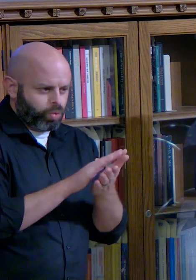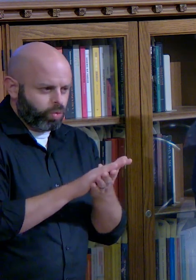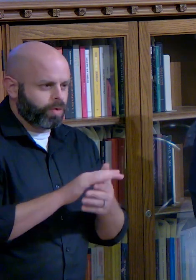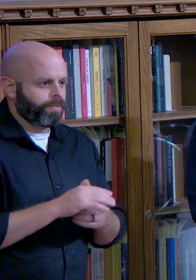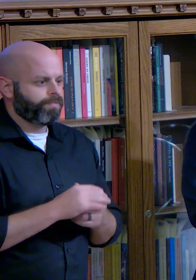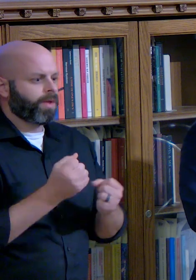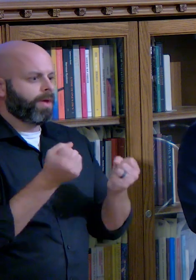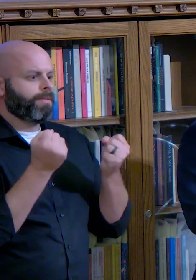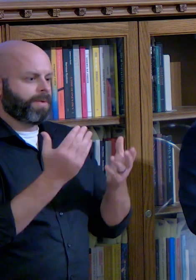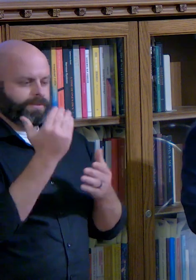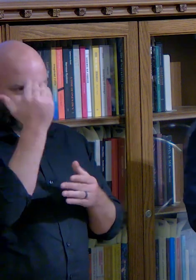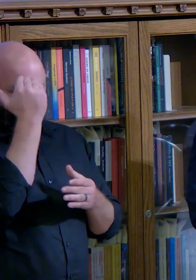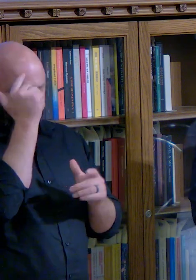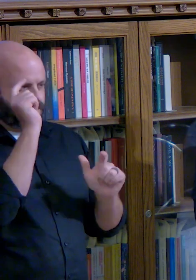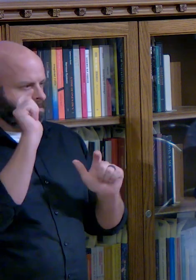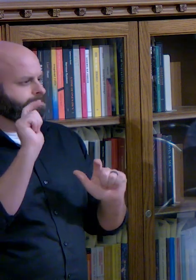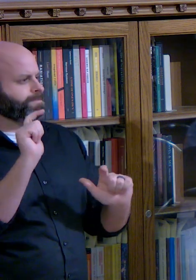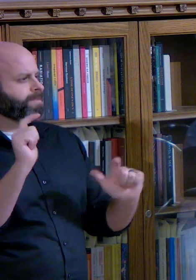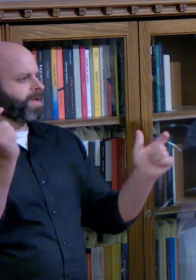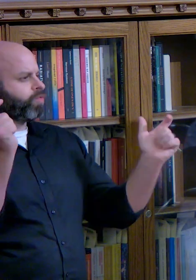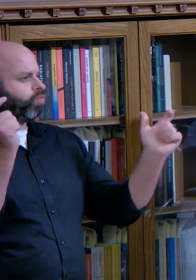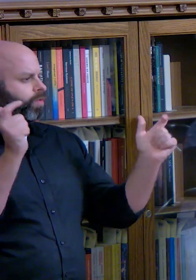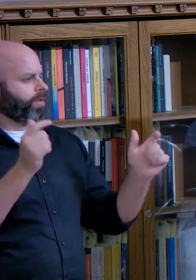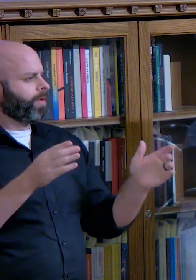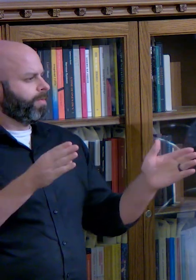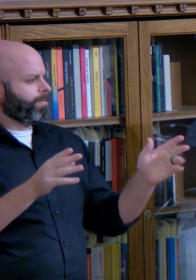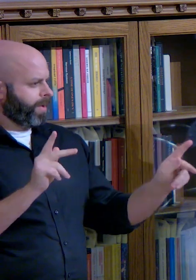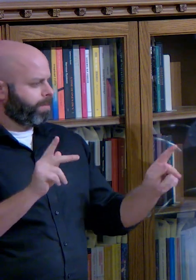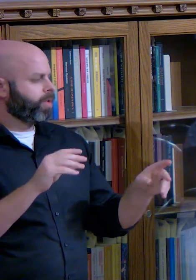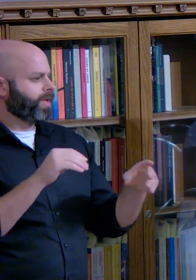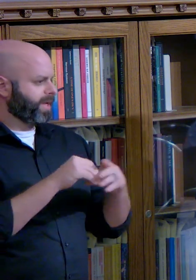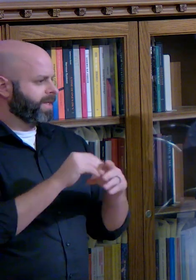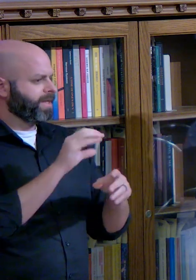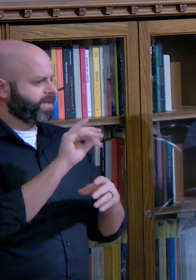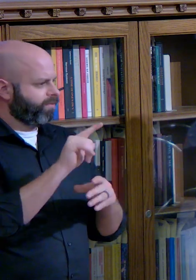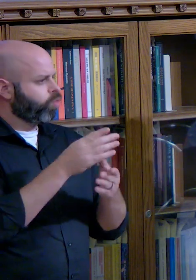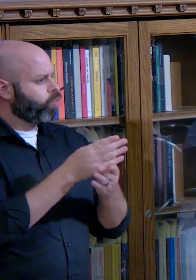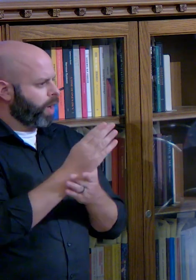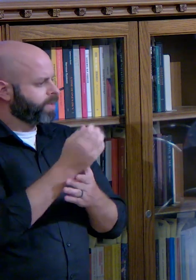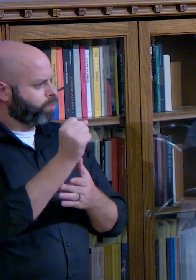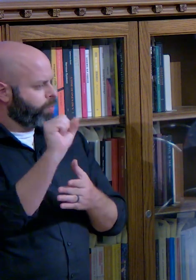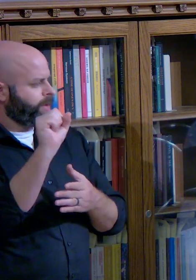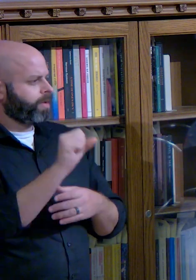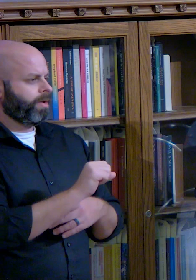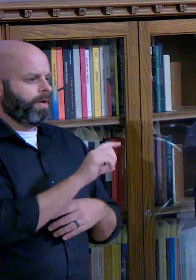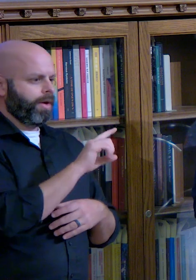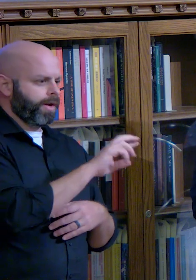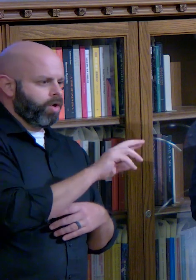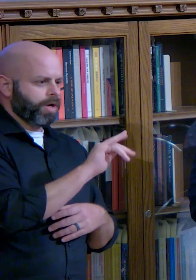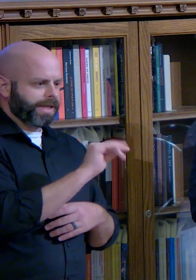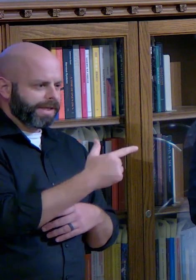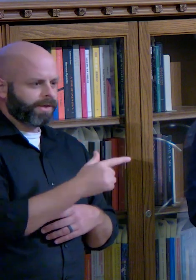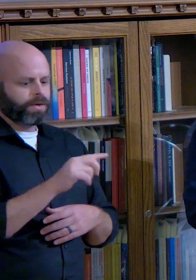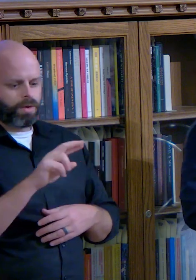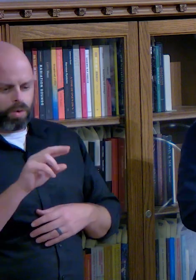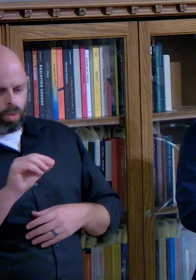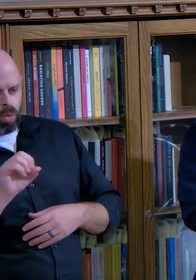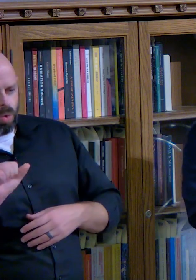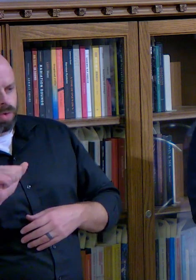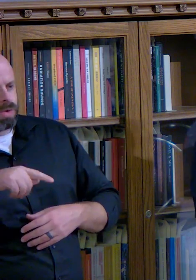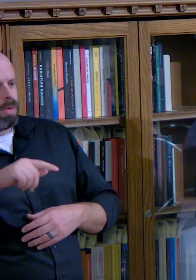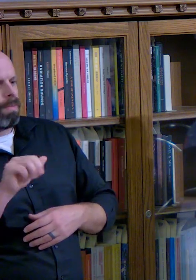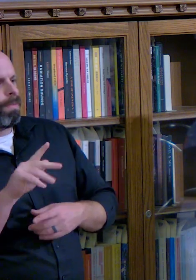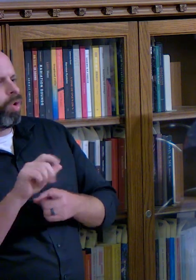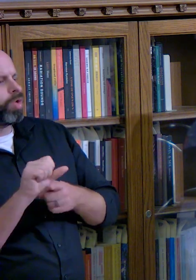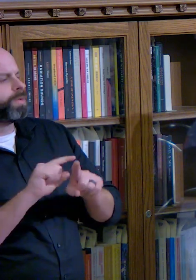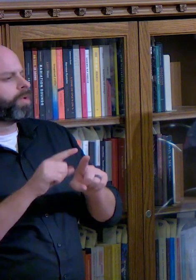are familiar with major figures in the Civil Rights Movement Like Dr King or Rosa Parks but they are curious about